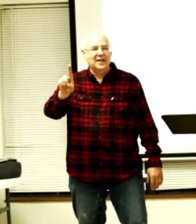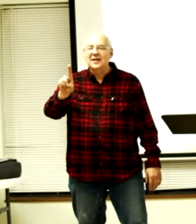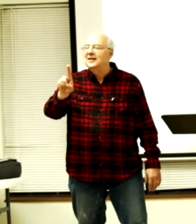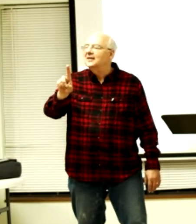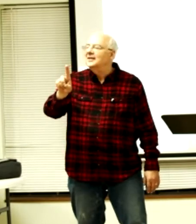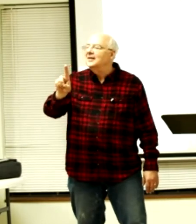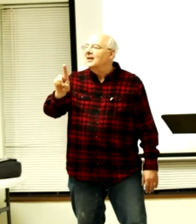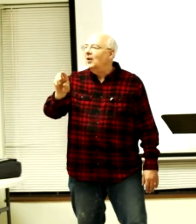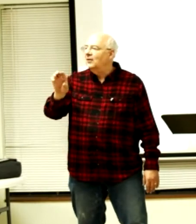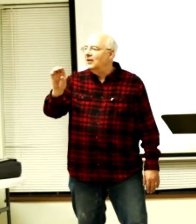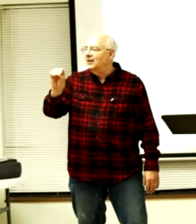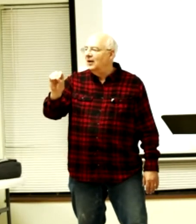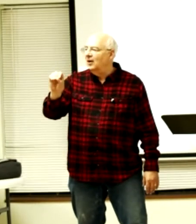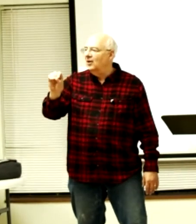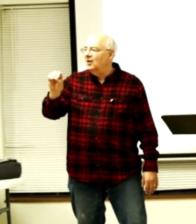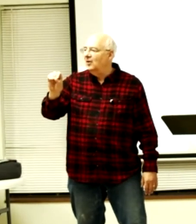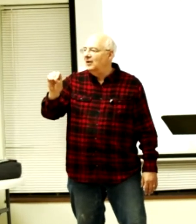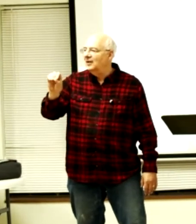D. Over. O,